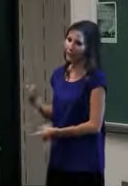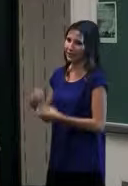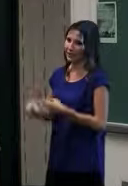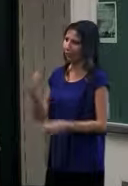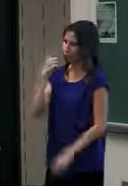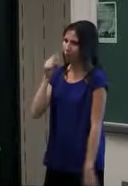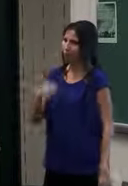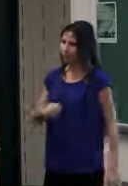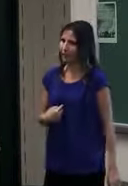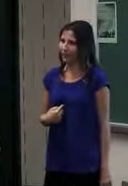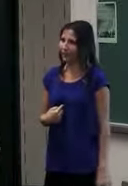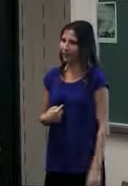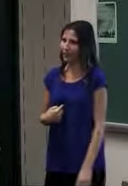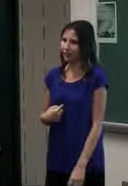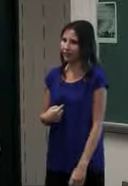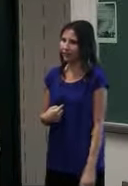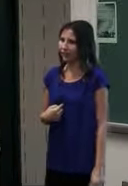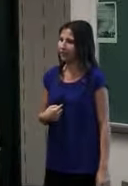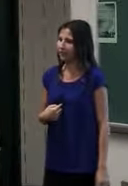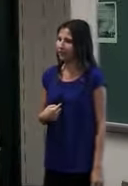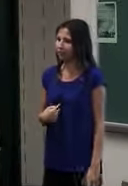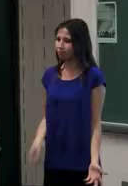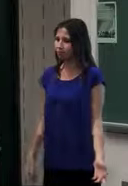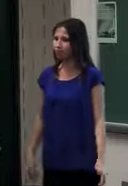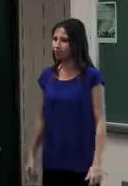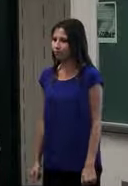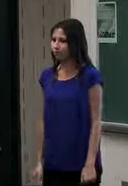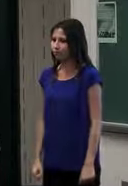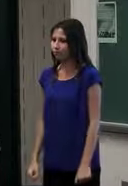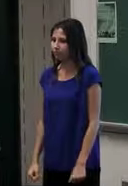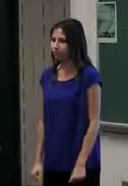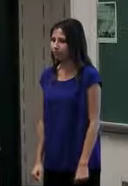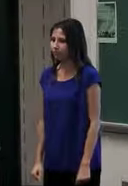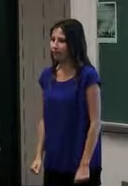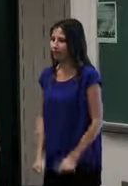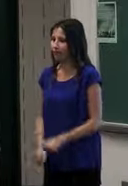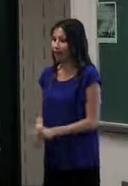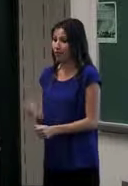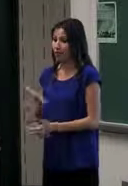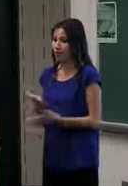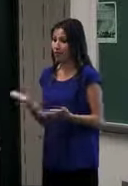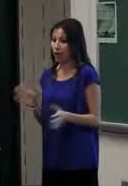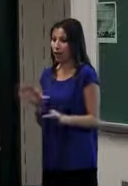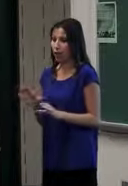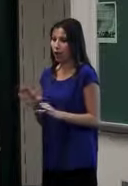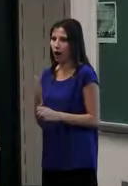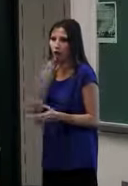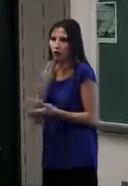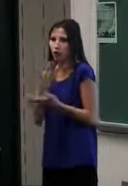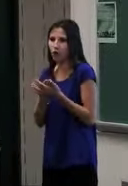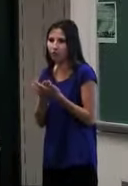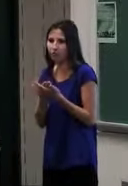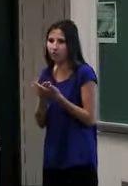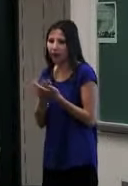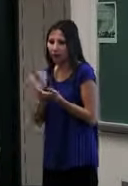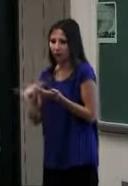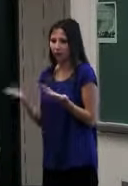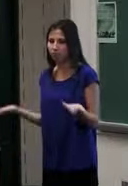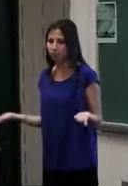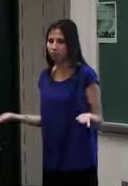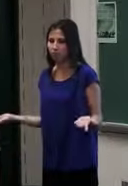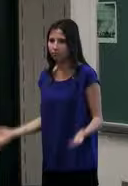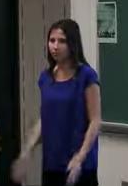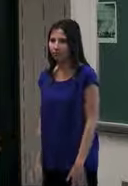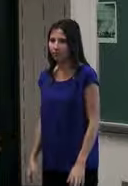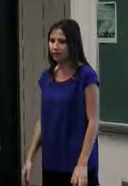me because everything that I've done, I've been really good at. And to not be